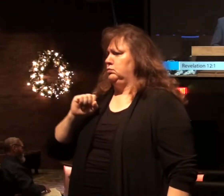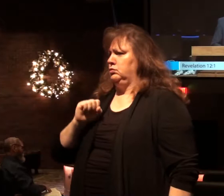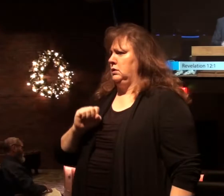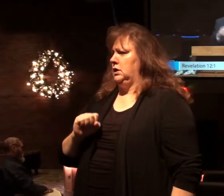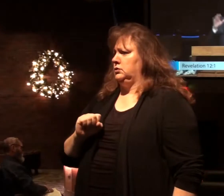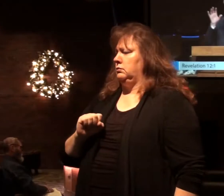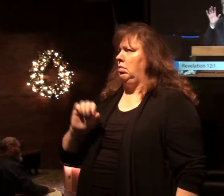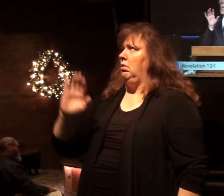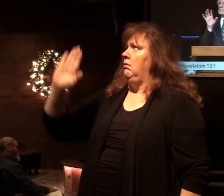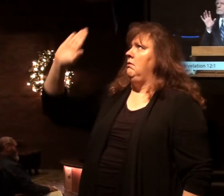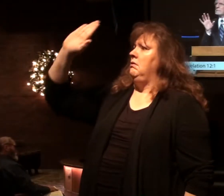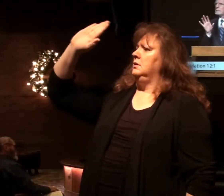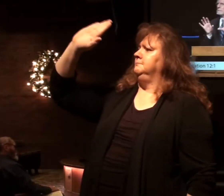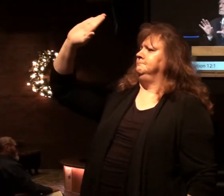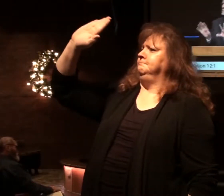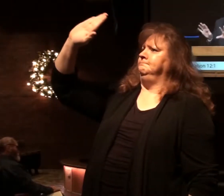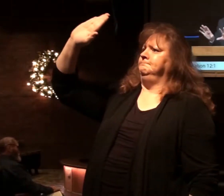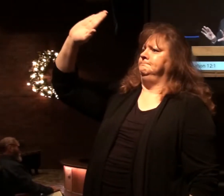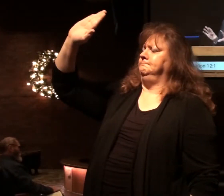is something